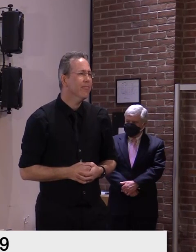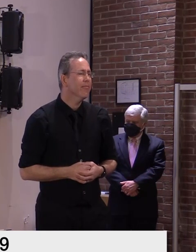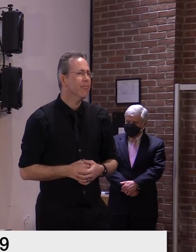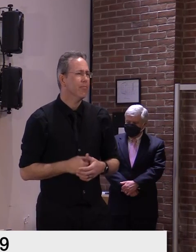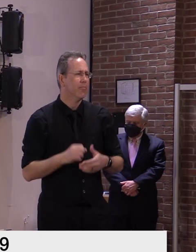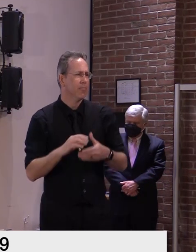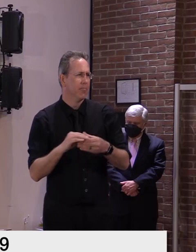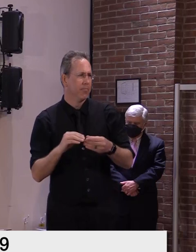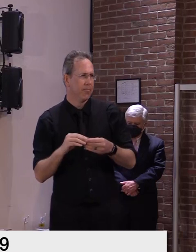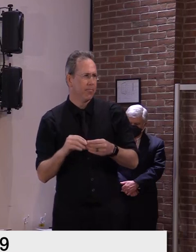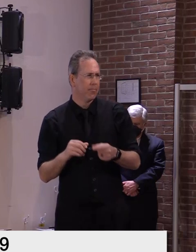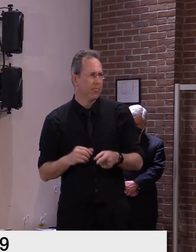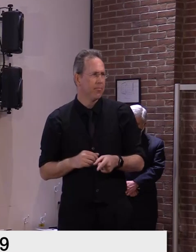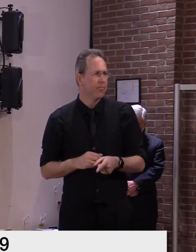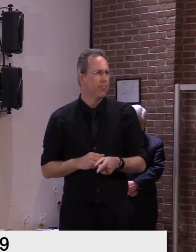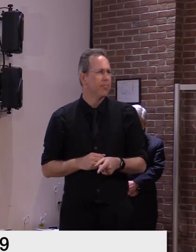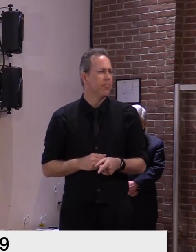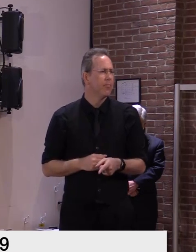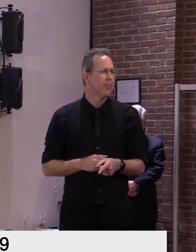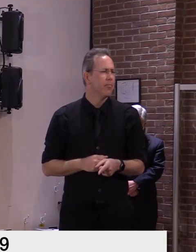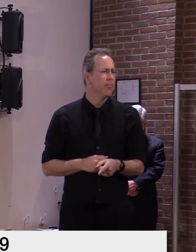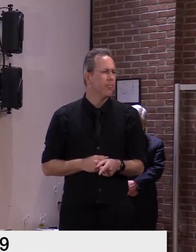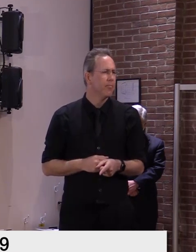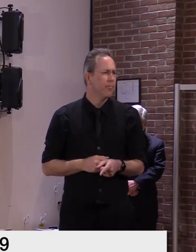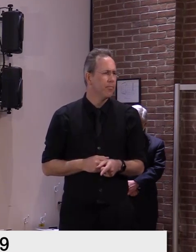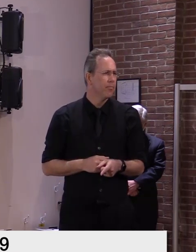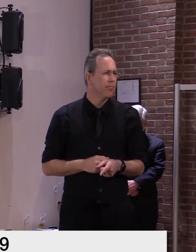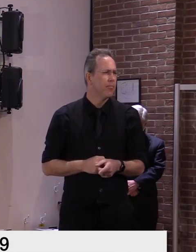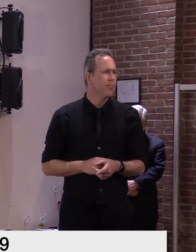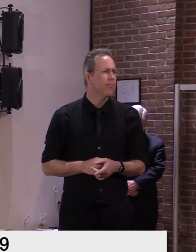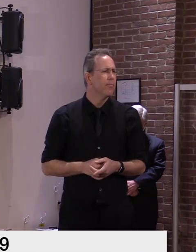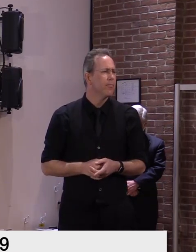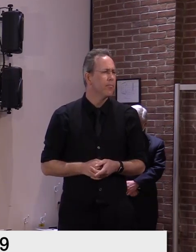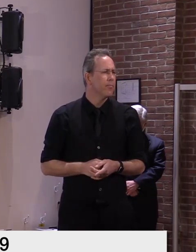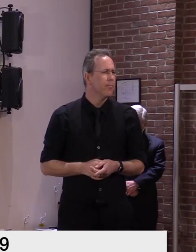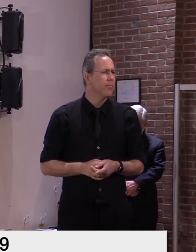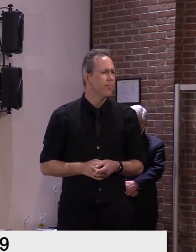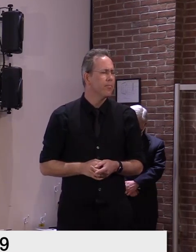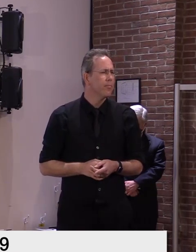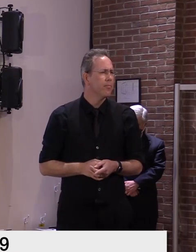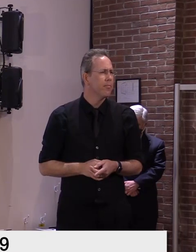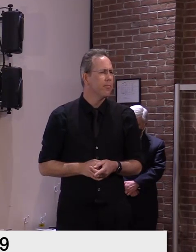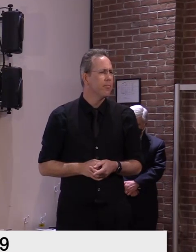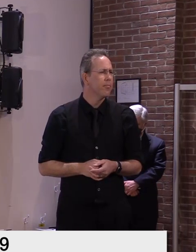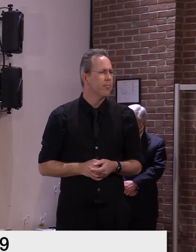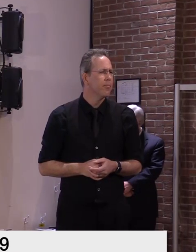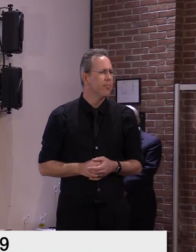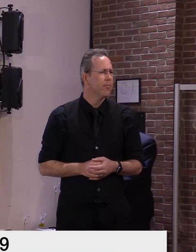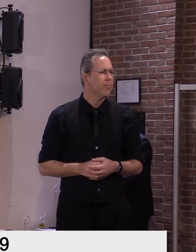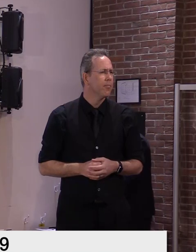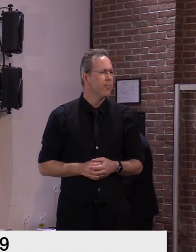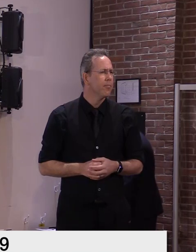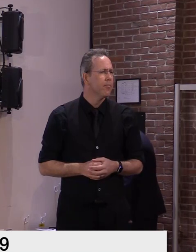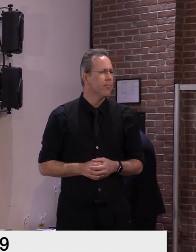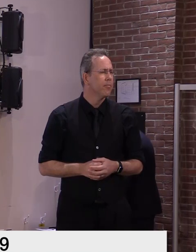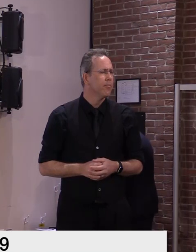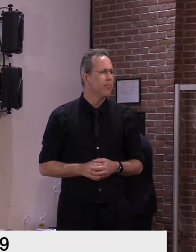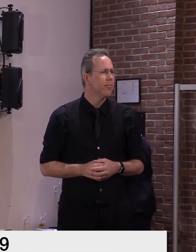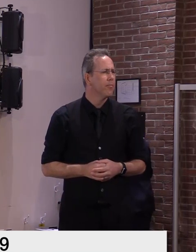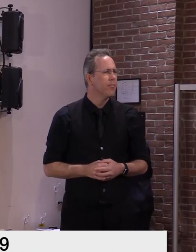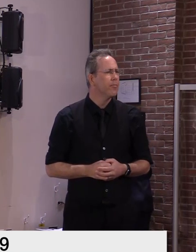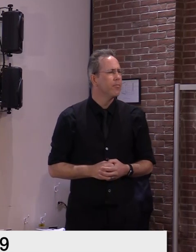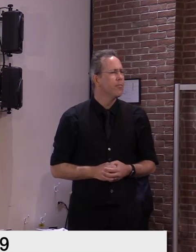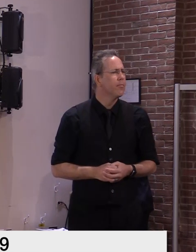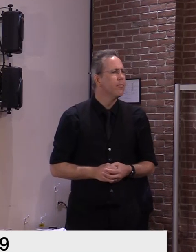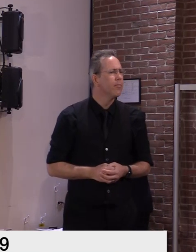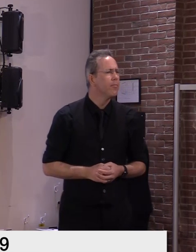people on Wednesday about the broadband build-out. And a couple of things struck me. One was there's concern about whether